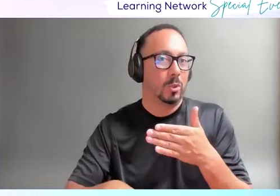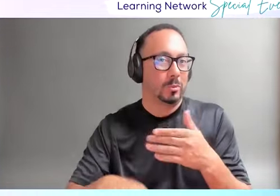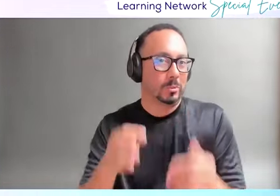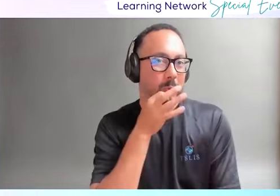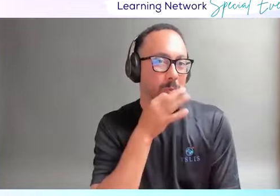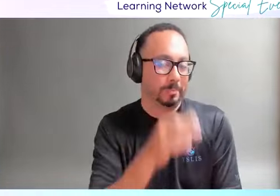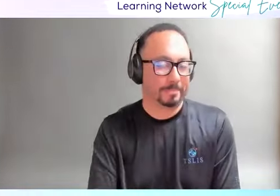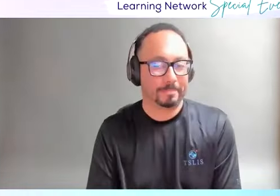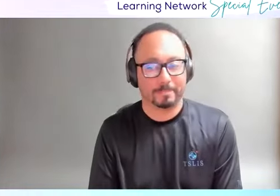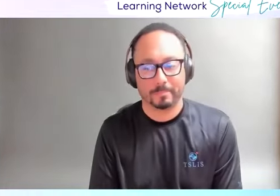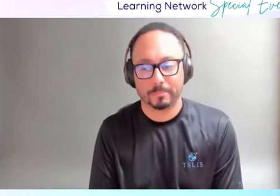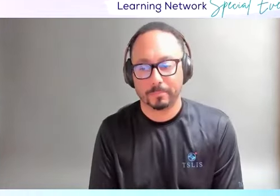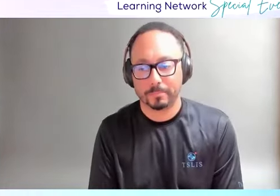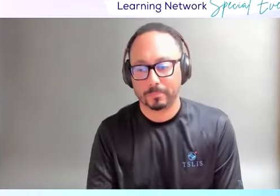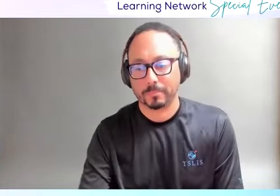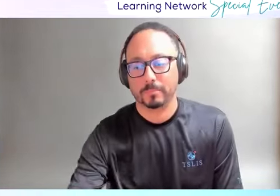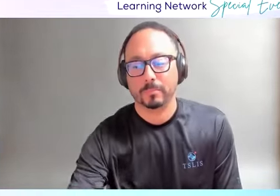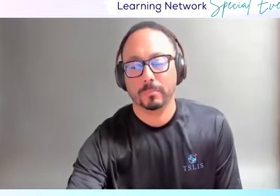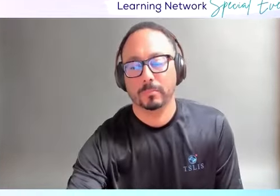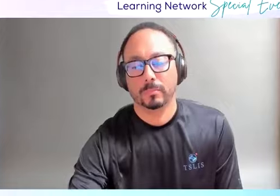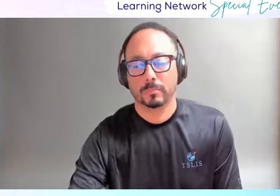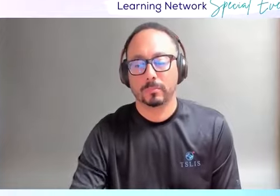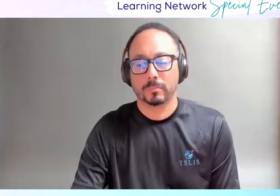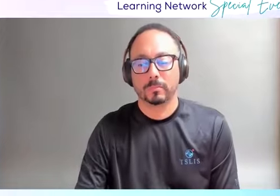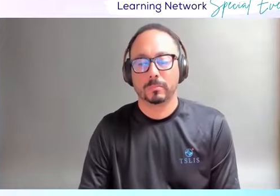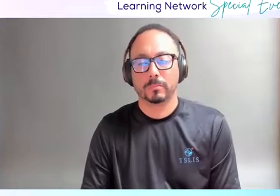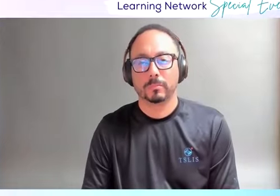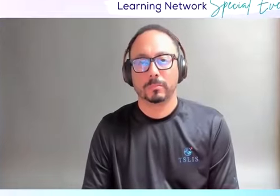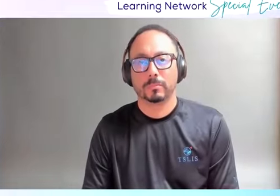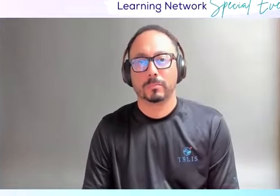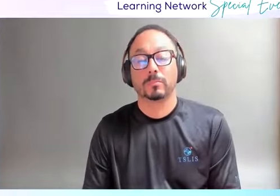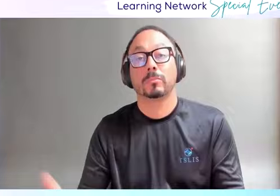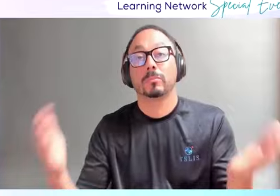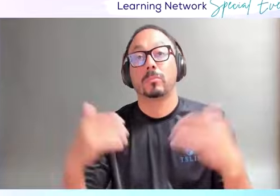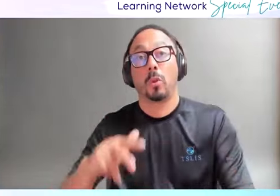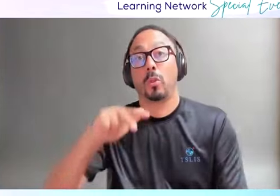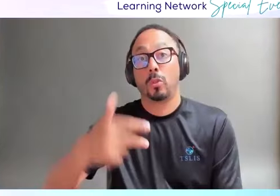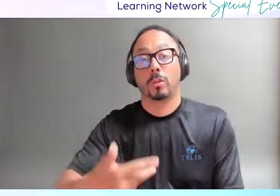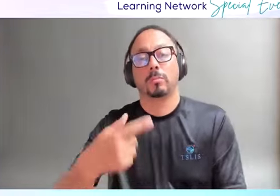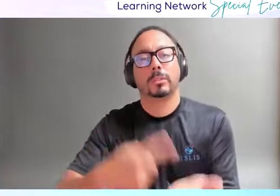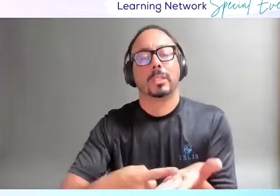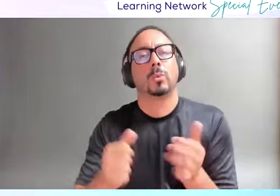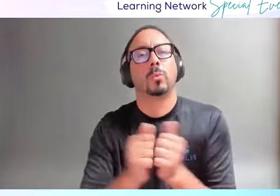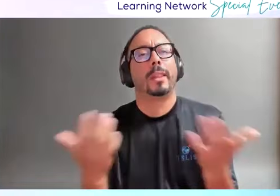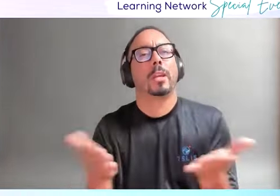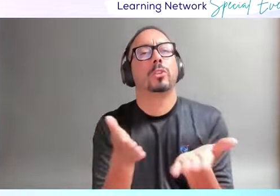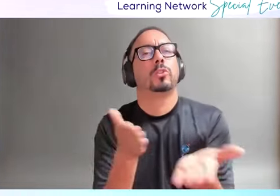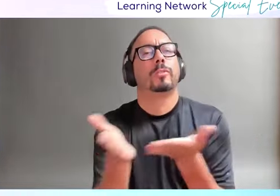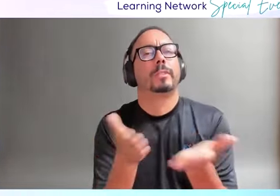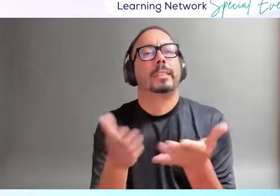The third area I want to discuss is the services. How do you engage with other services in your community, in your province, in your